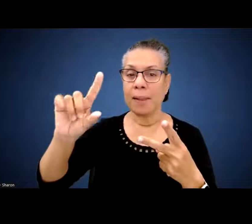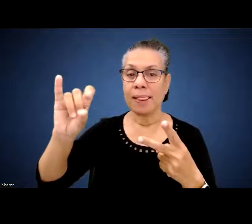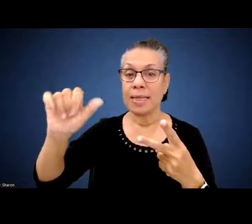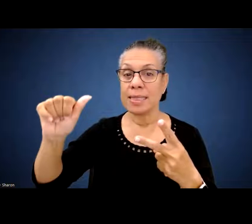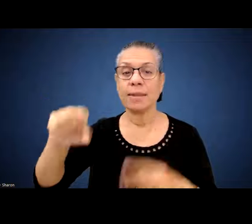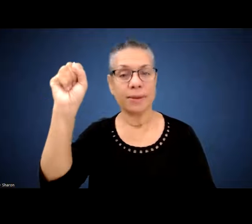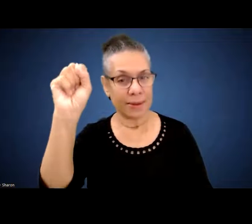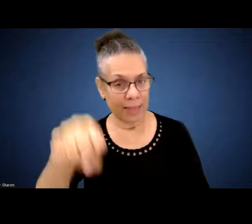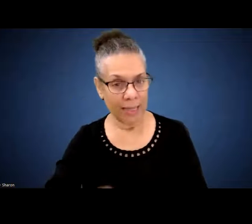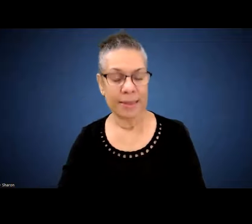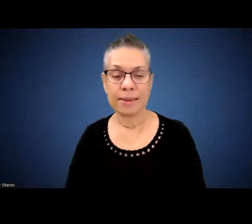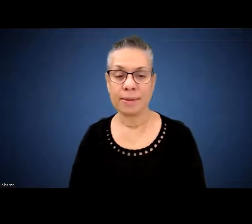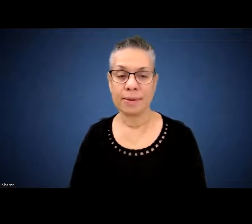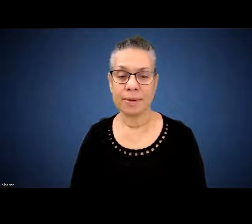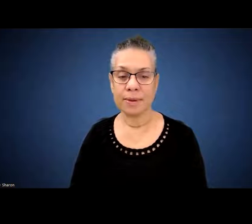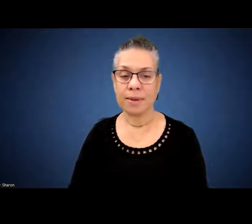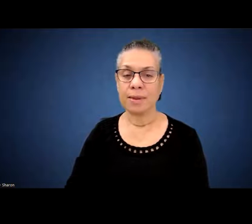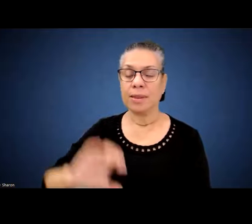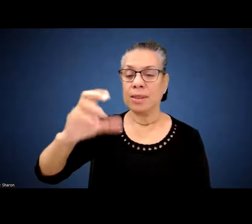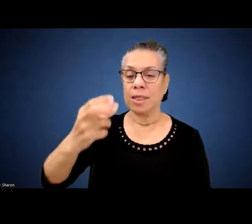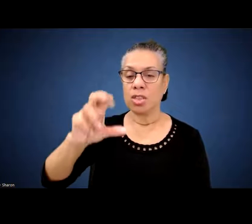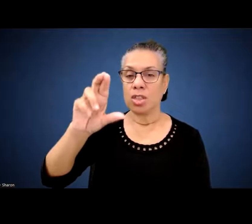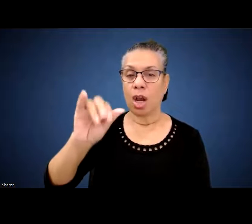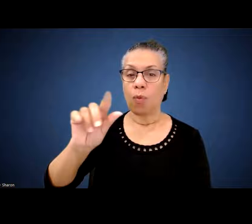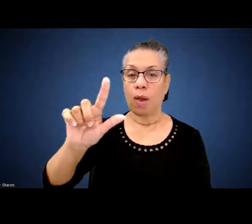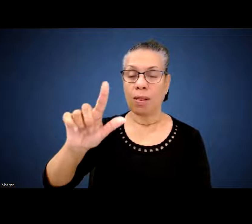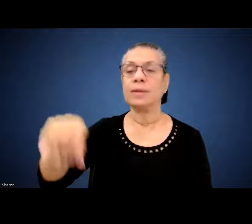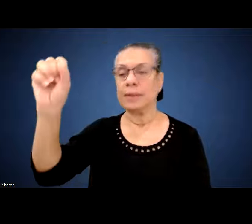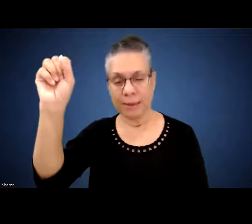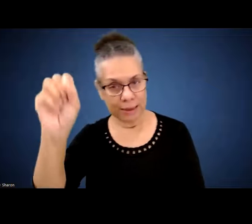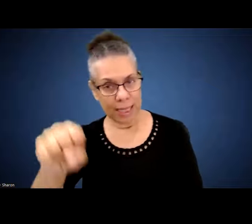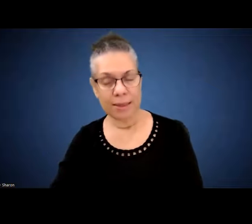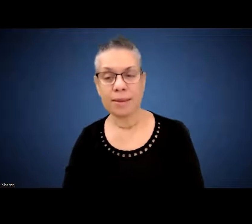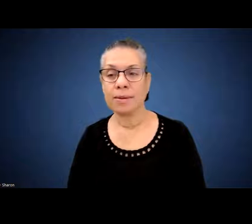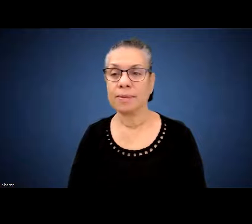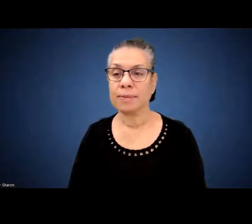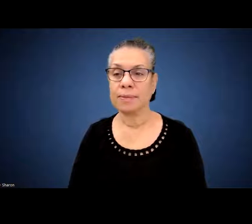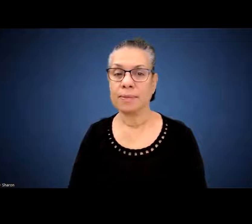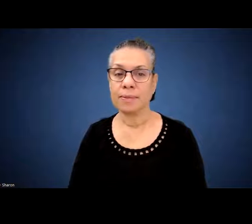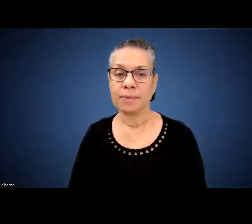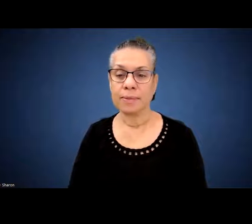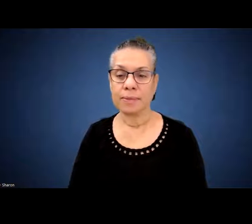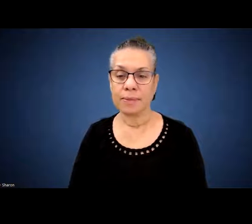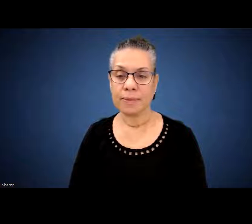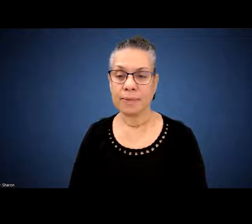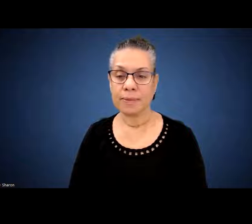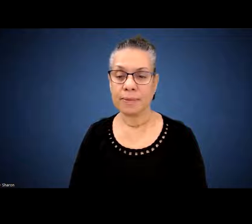Yes. thank you, Melissa. Okay, Cheryl Holly. Yes. Thanks, Cheryl.